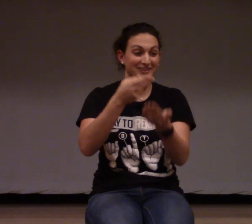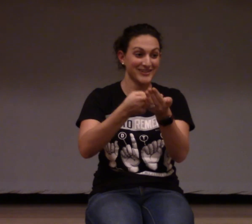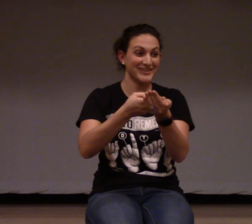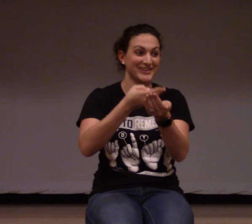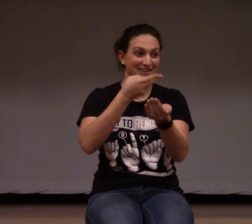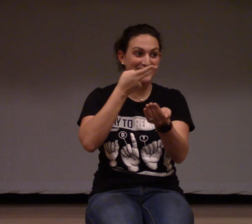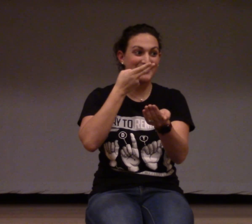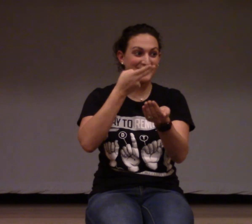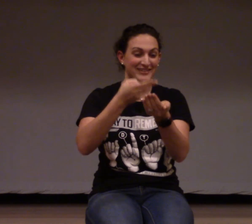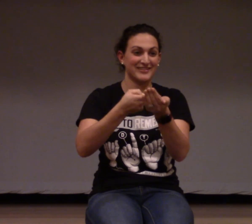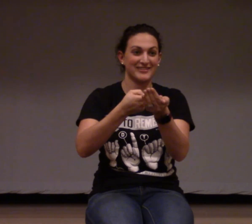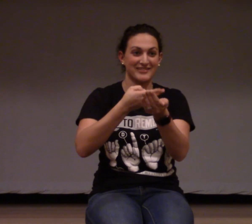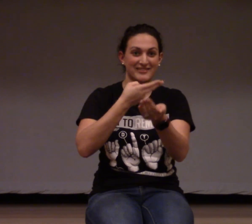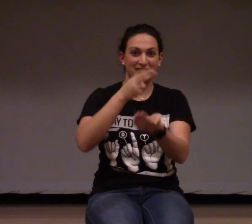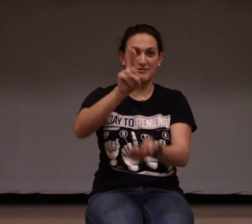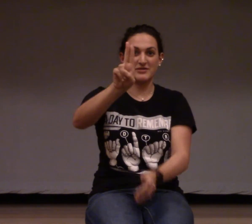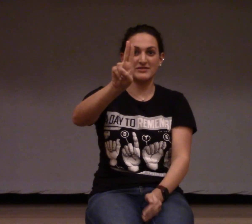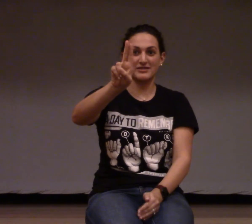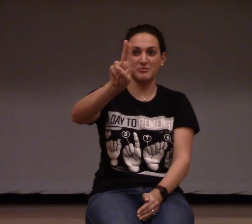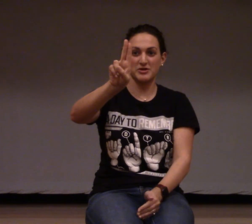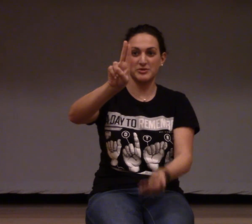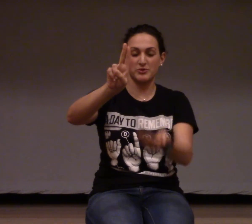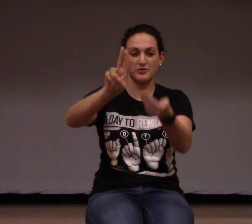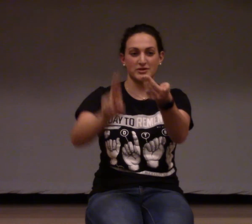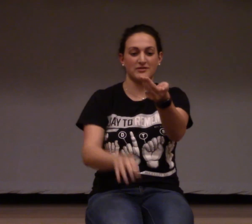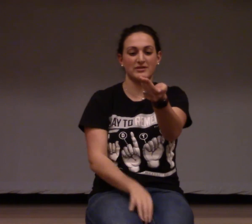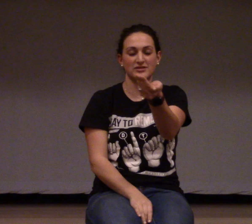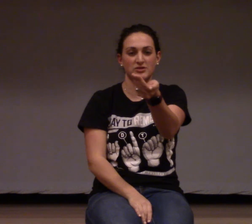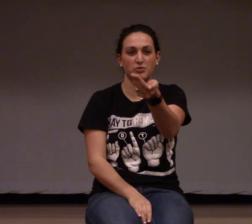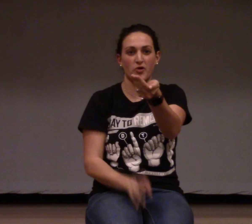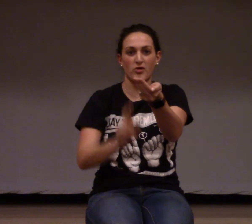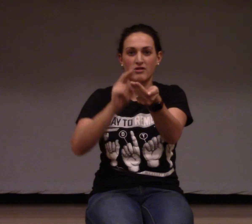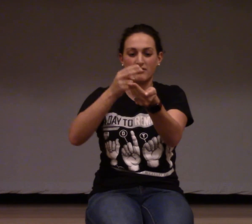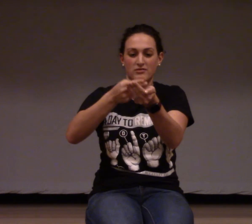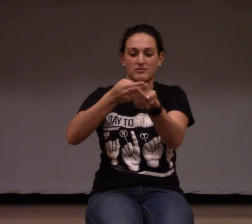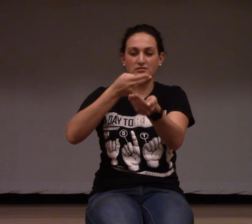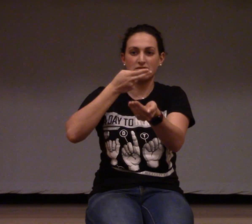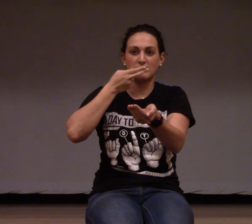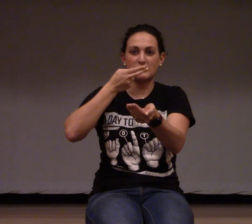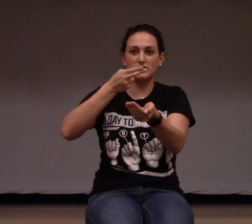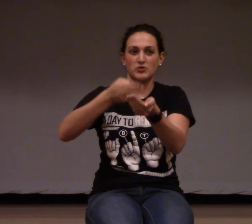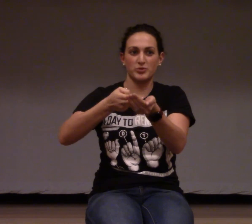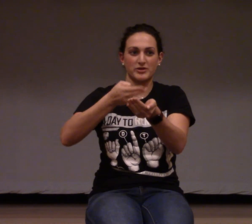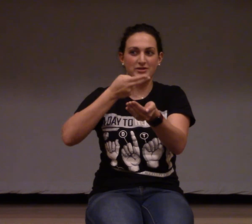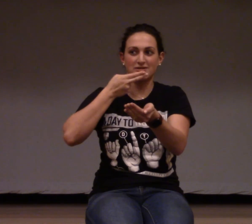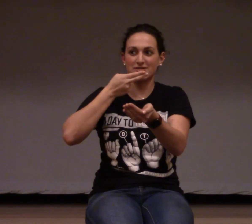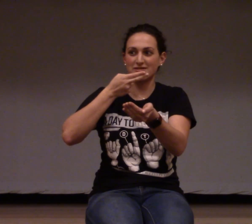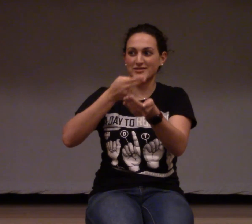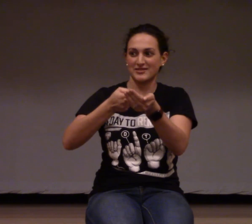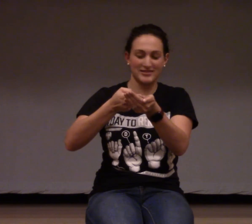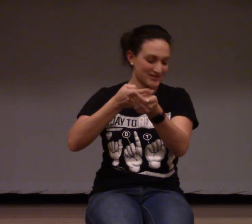Good. Yep, so this is going to be your spoon. This is your bowl. Soup.